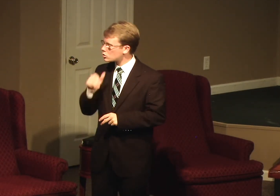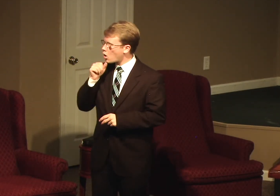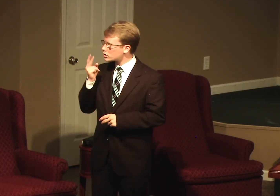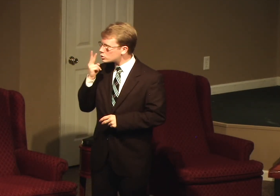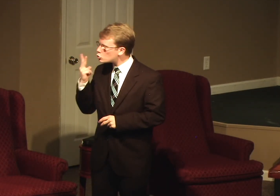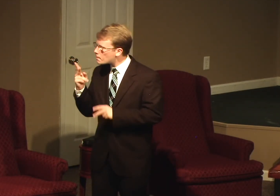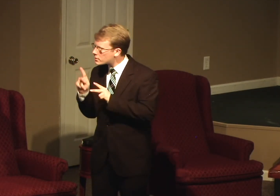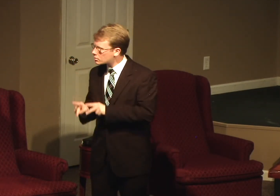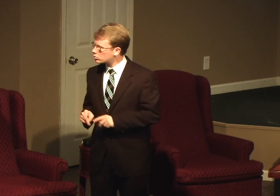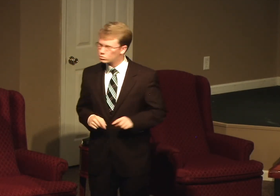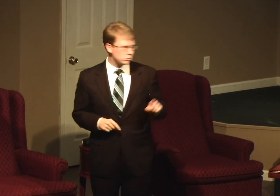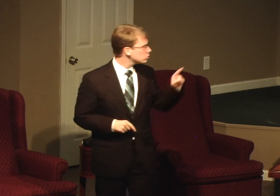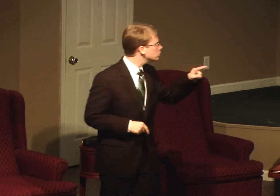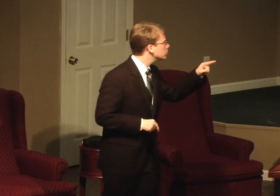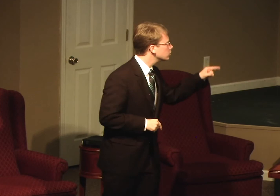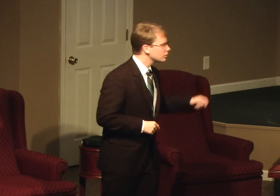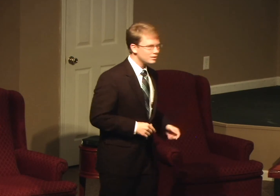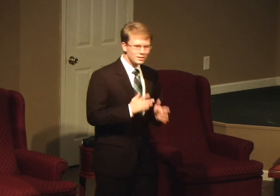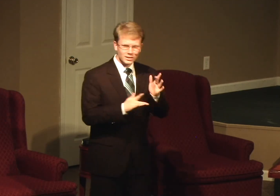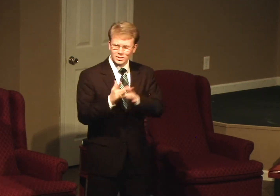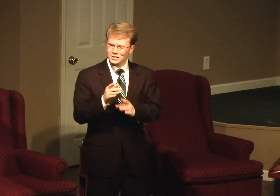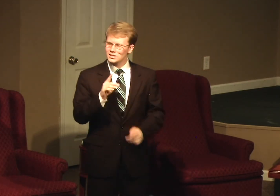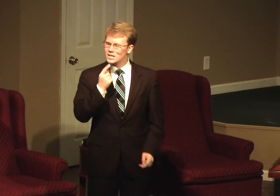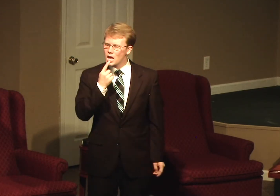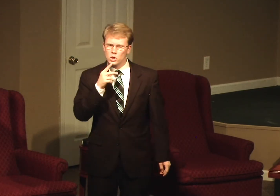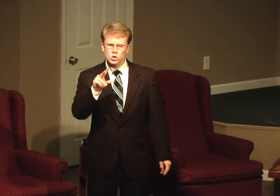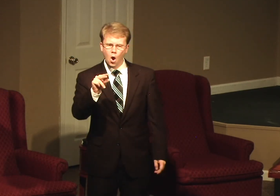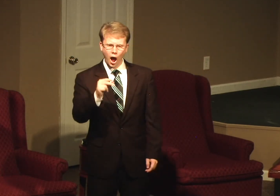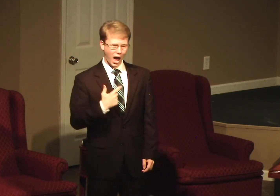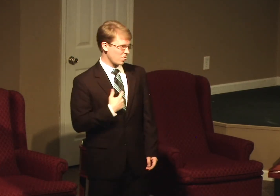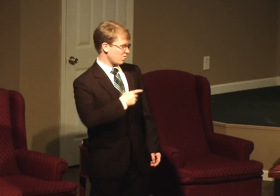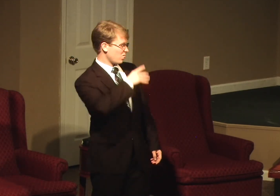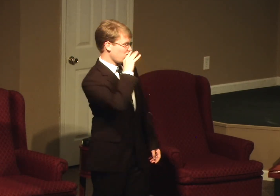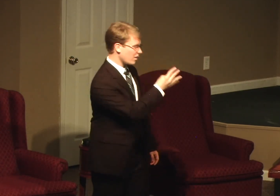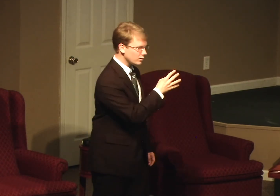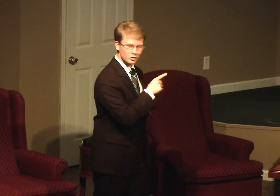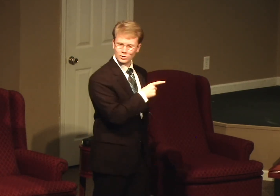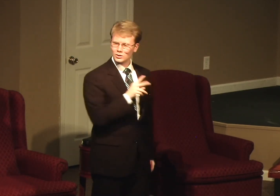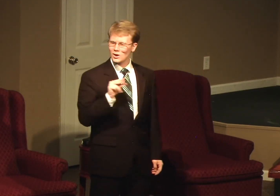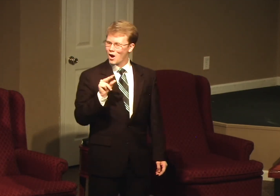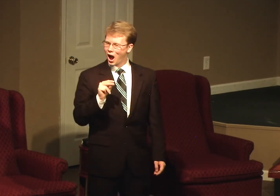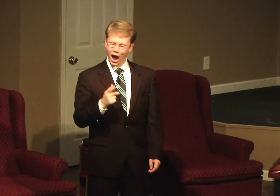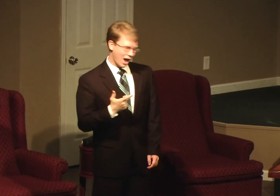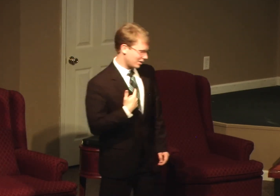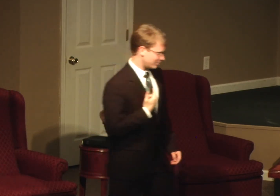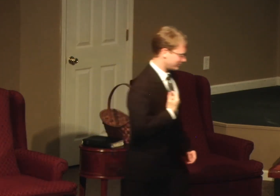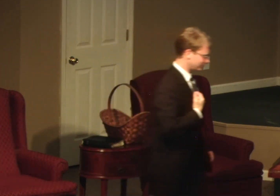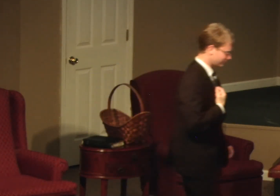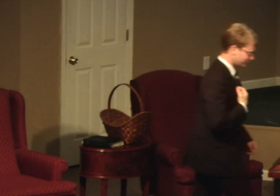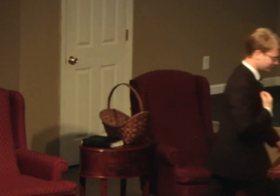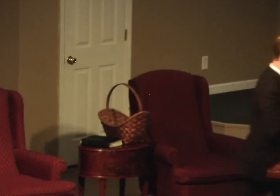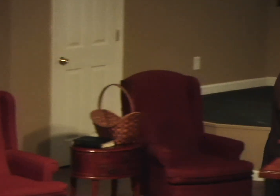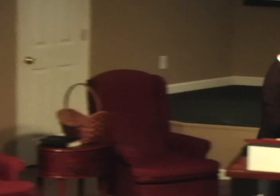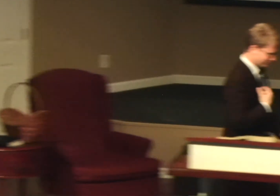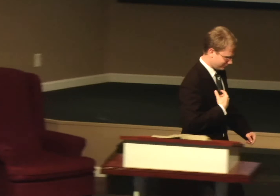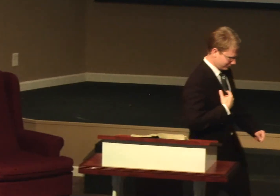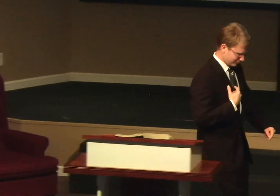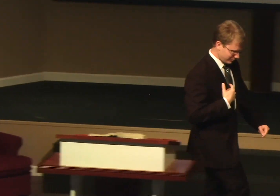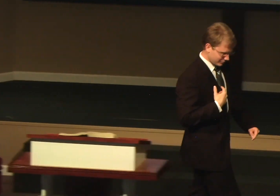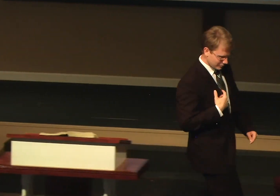footprints in the sand. Before there was two, I knew you were with me. And Jesus said, I love you so much. And during this